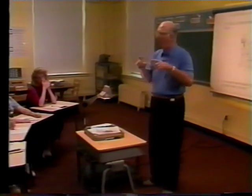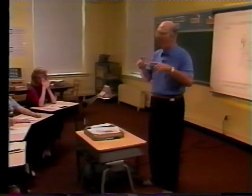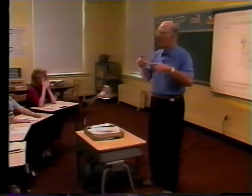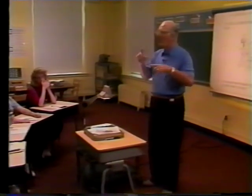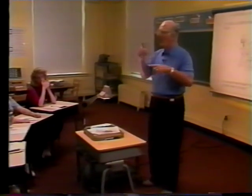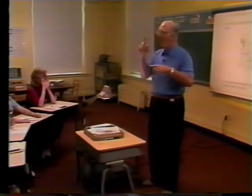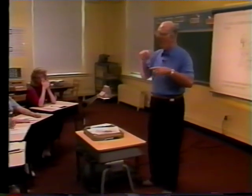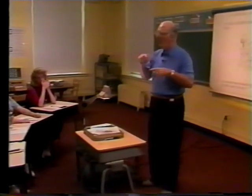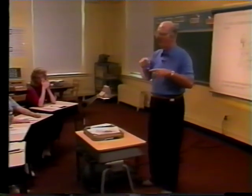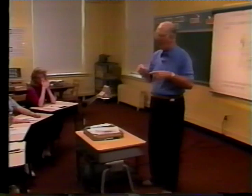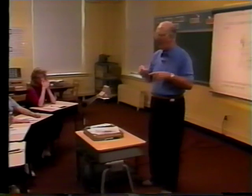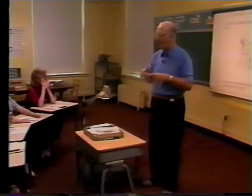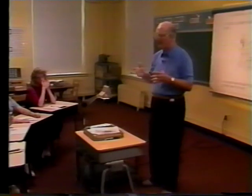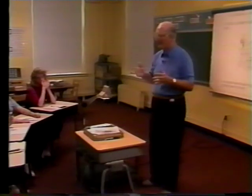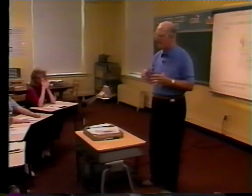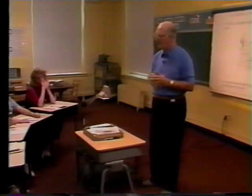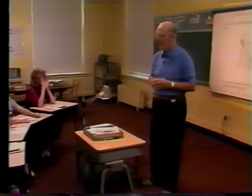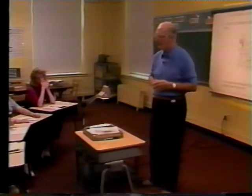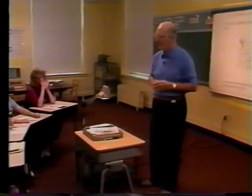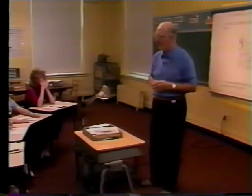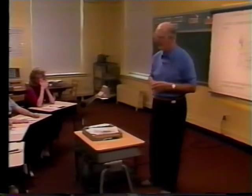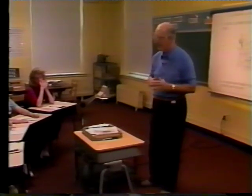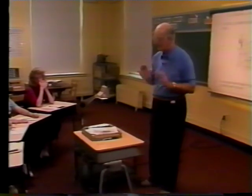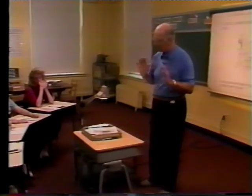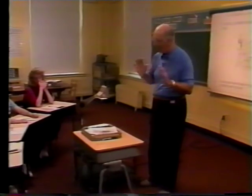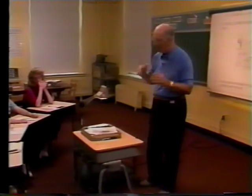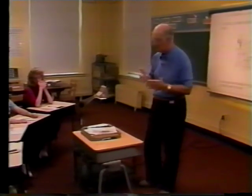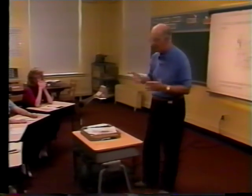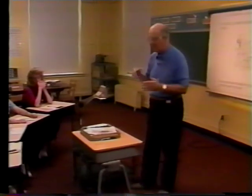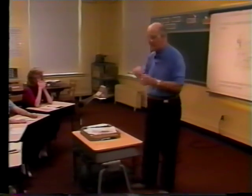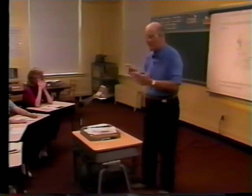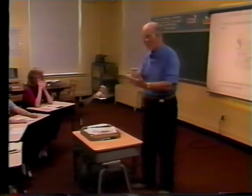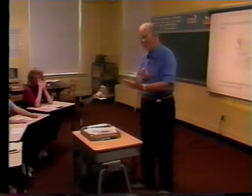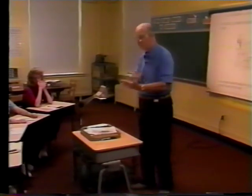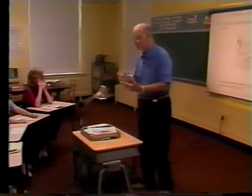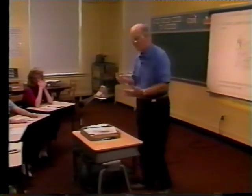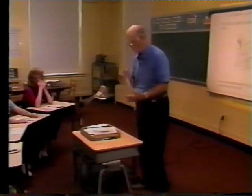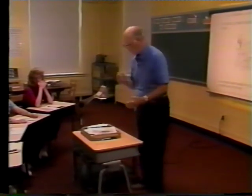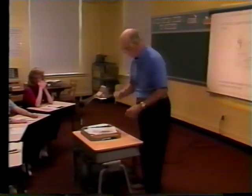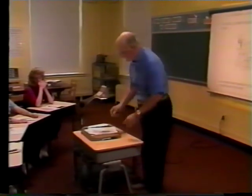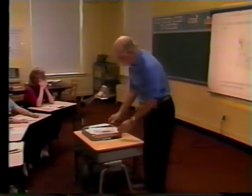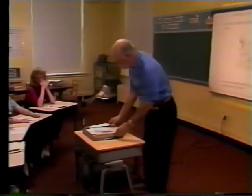but unbowed, things like that. That's a marvelous thing in poetry, always.